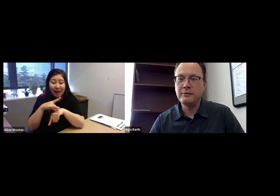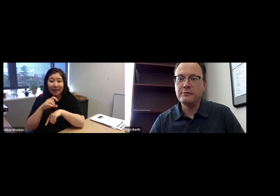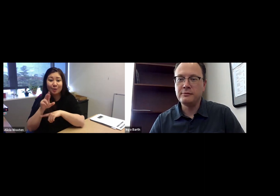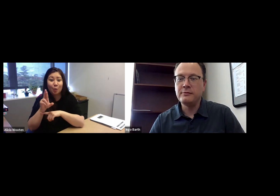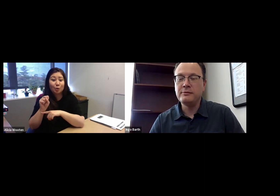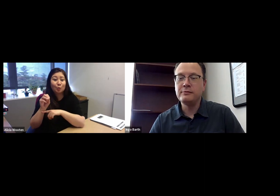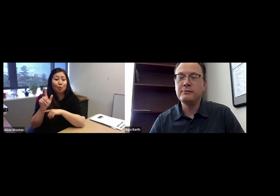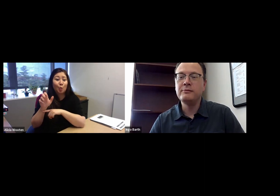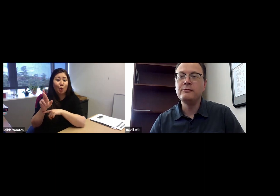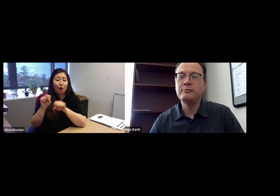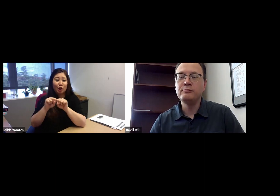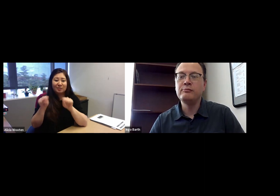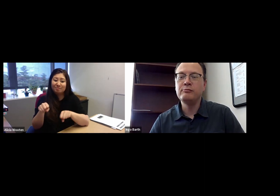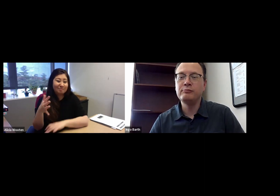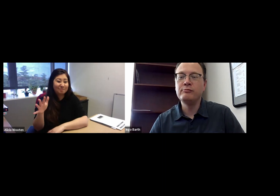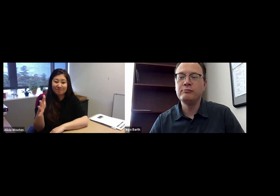There also